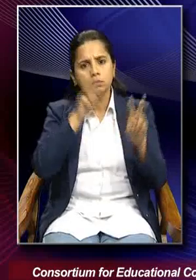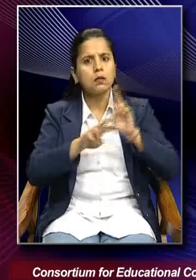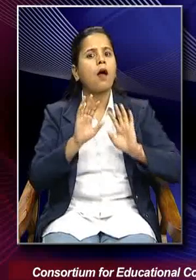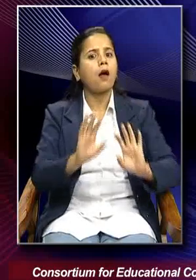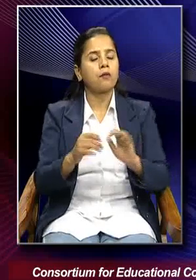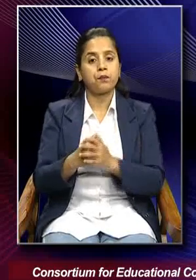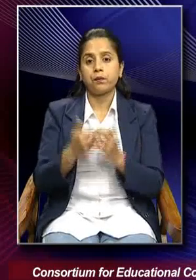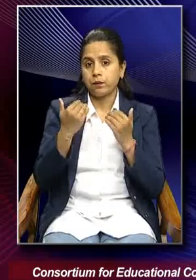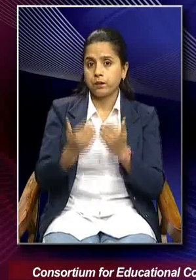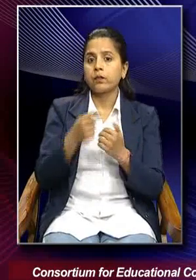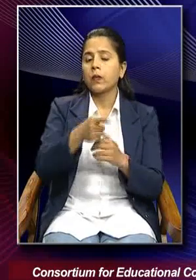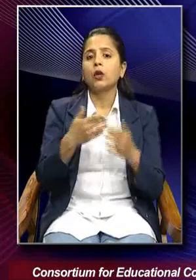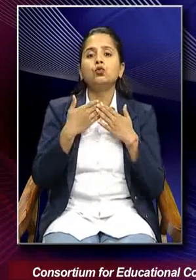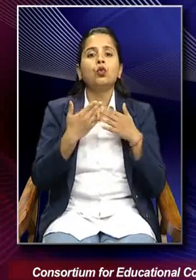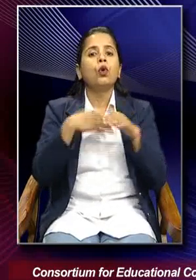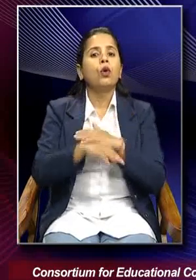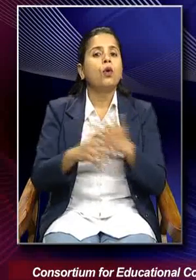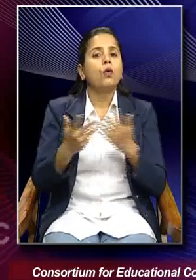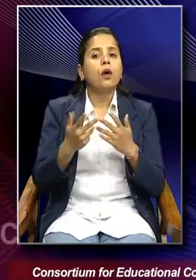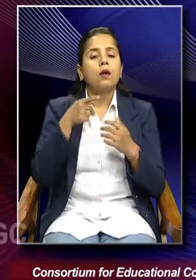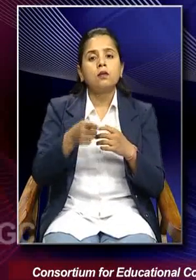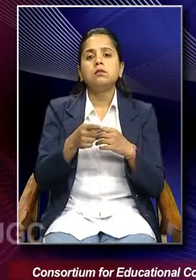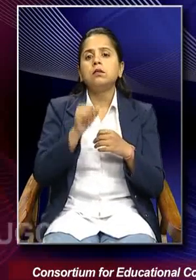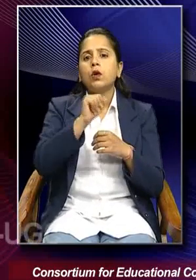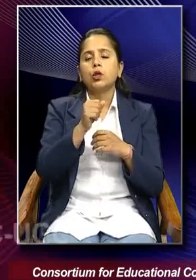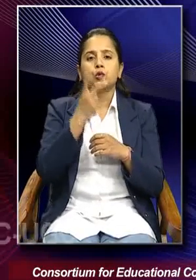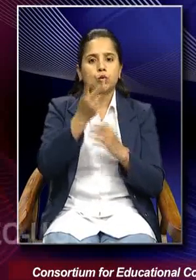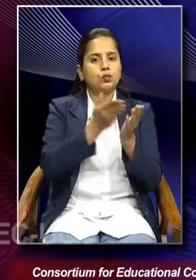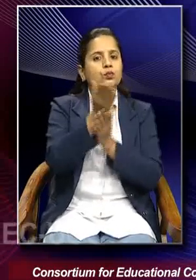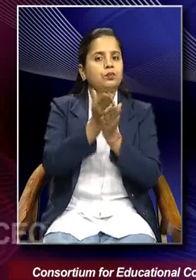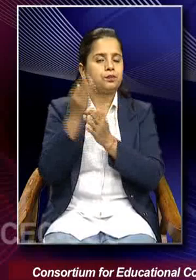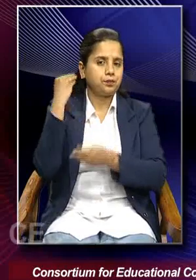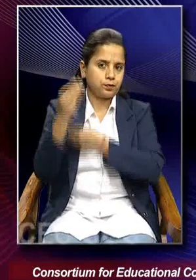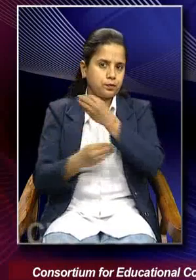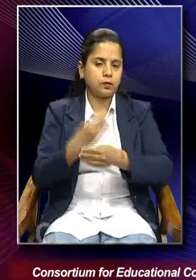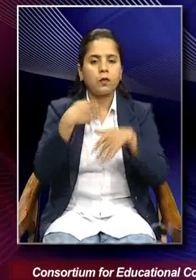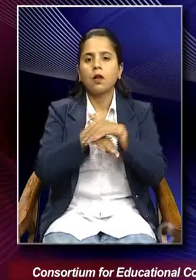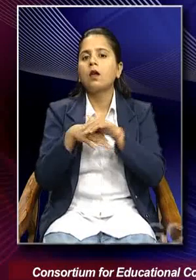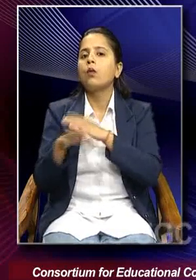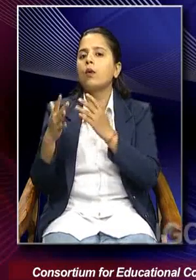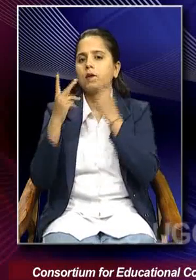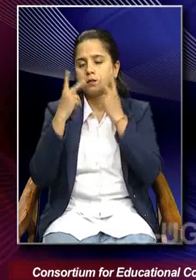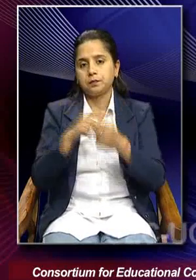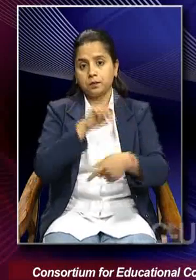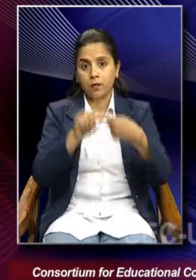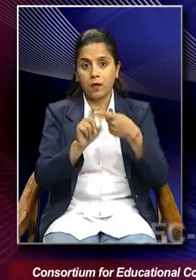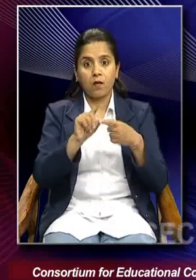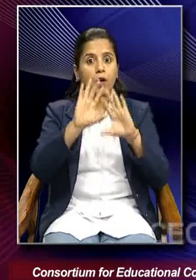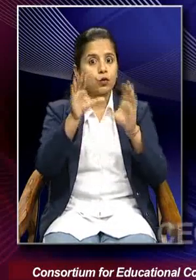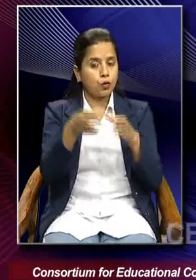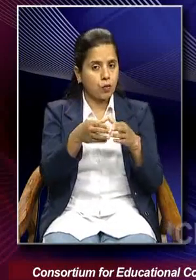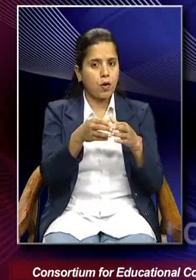Now, what are those schools that falls under these two traditions? To the first group, which is